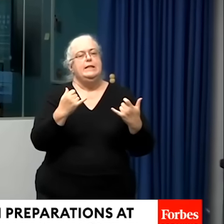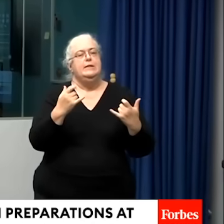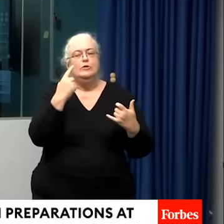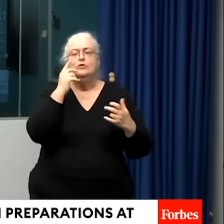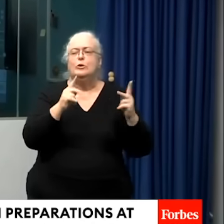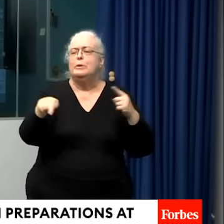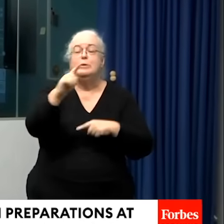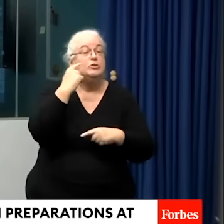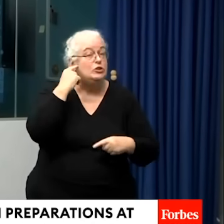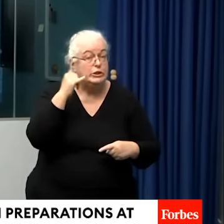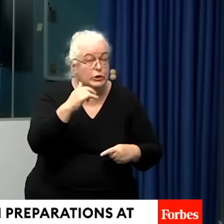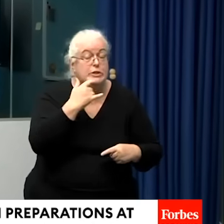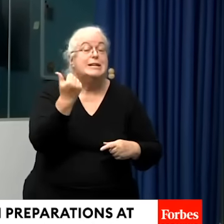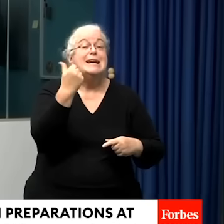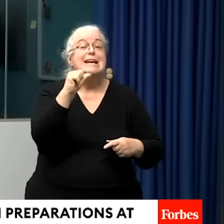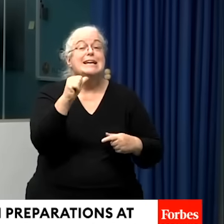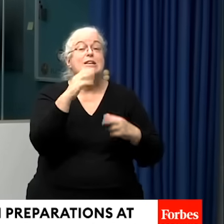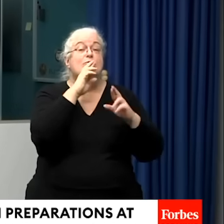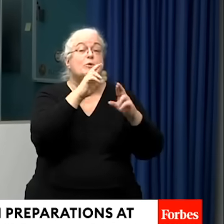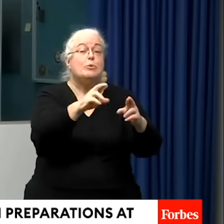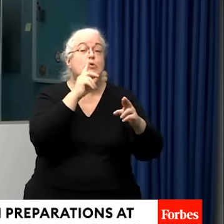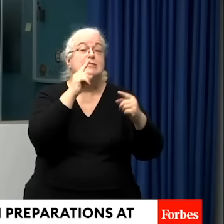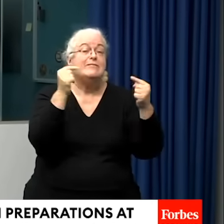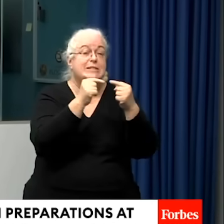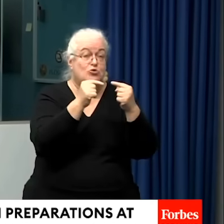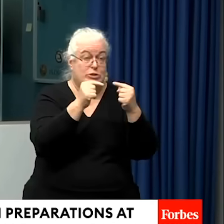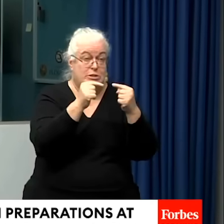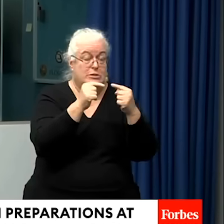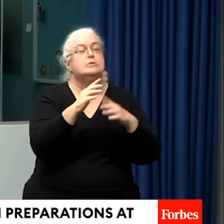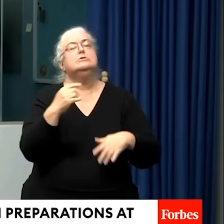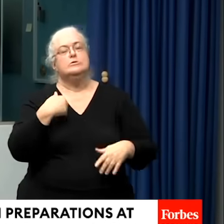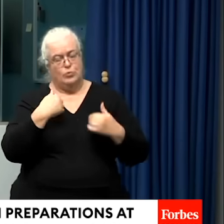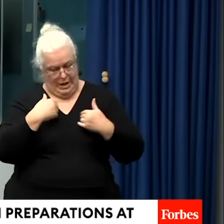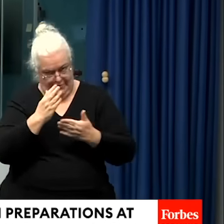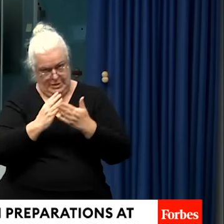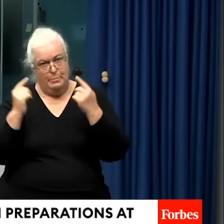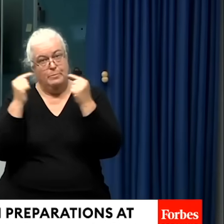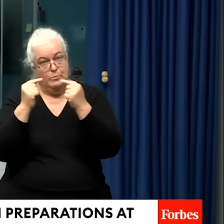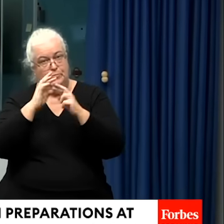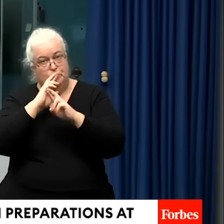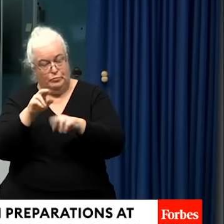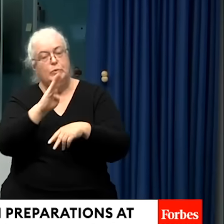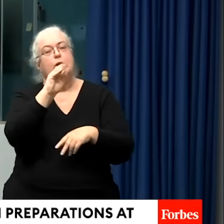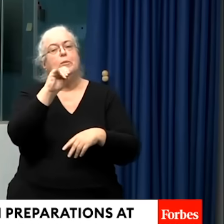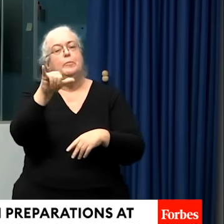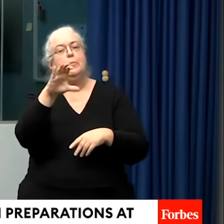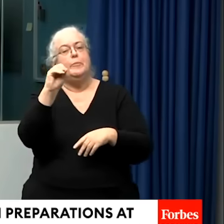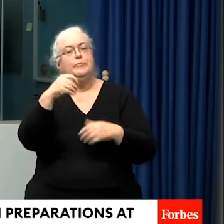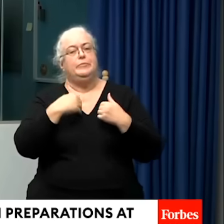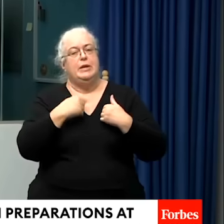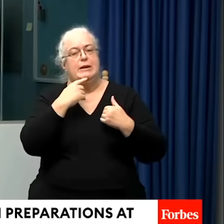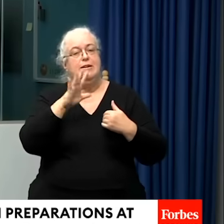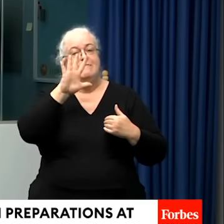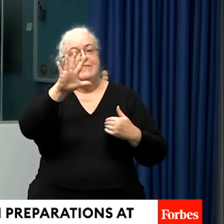for those that may not have heard is, has there been any reported injuries? We've had a lot of minor injuries reported by the counties. Bay County did have 5